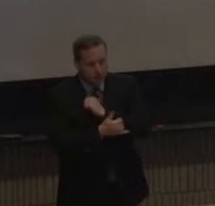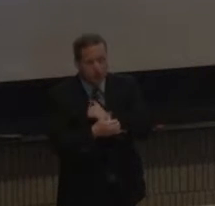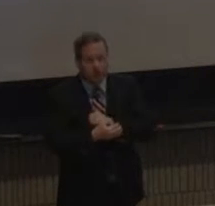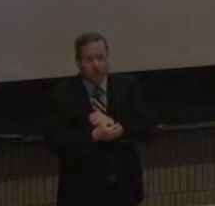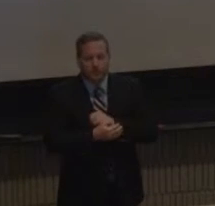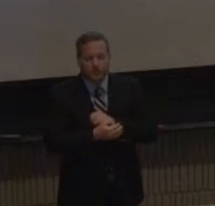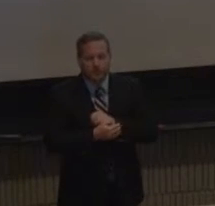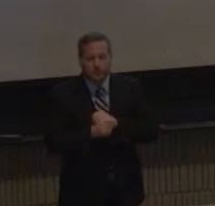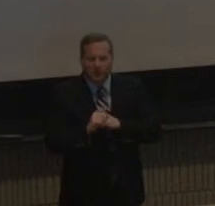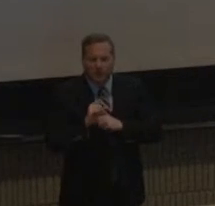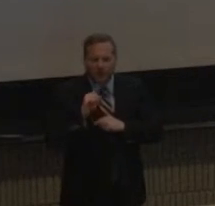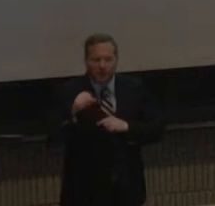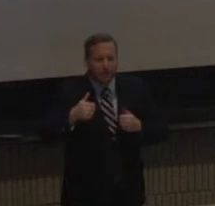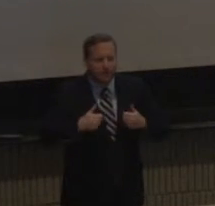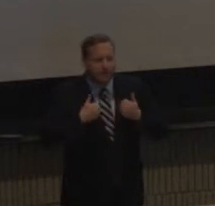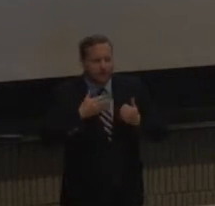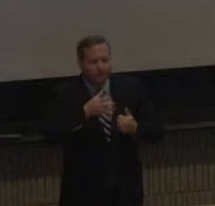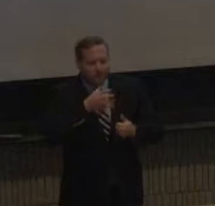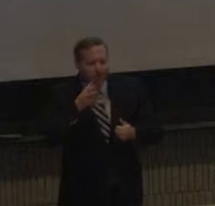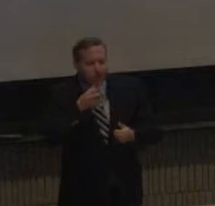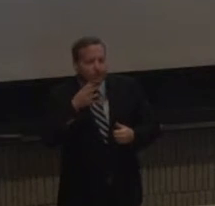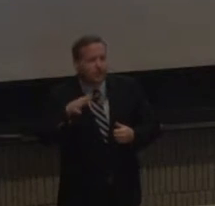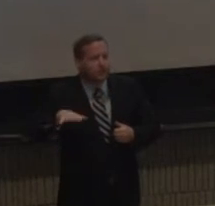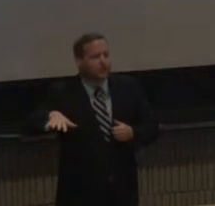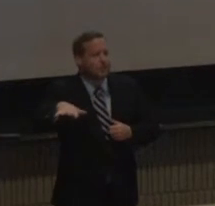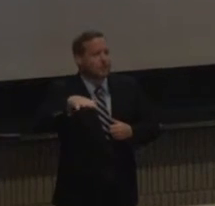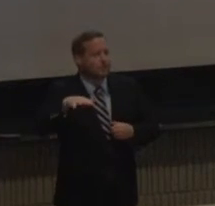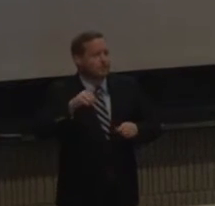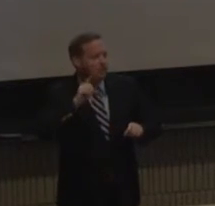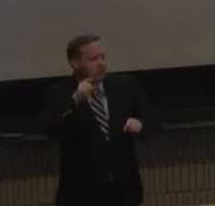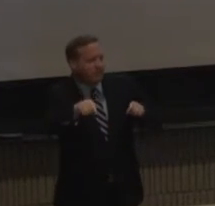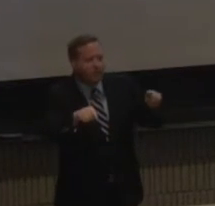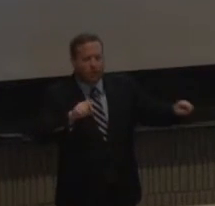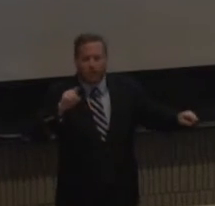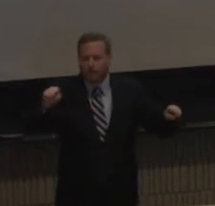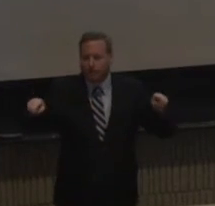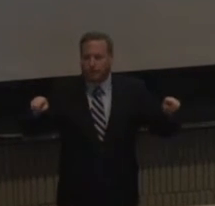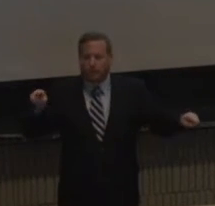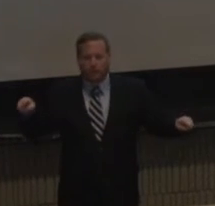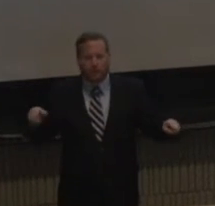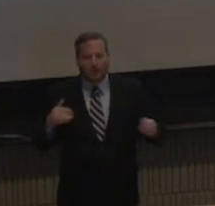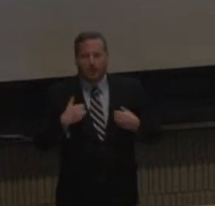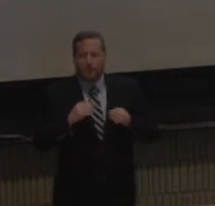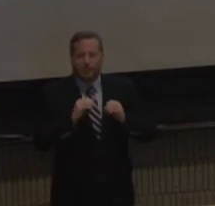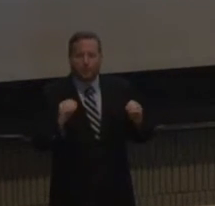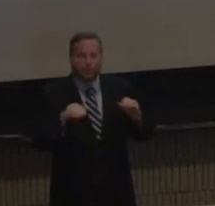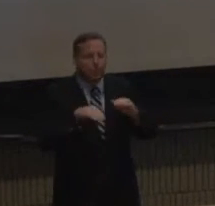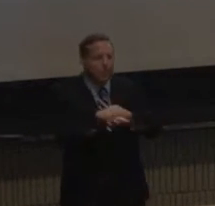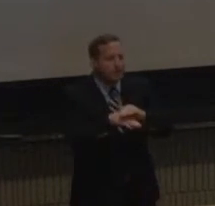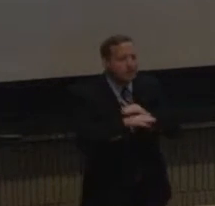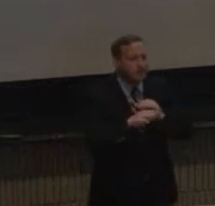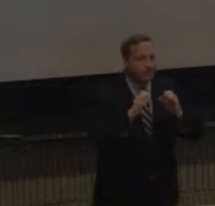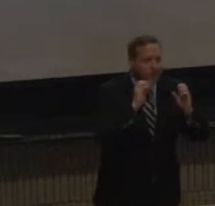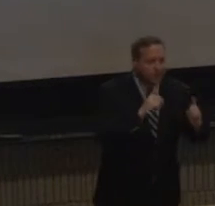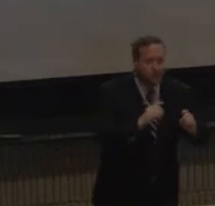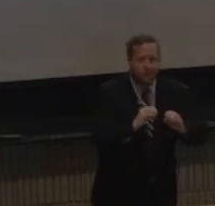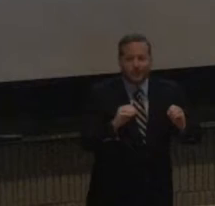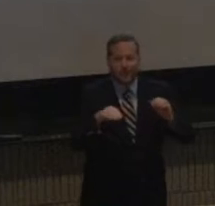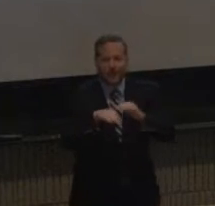Oftentimes, in developing countries, deaf folks living in rural areas are very isolated from one another.